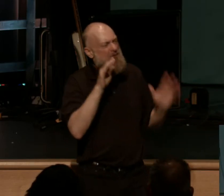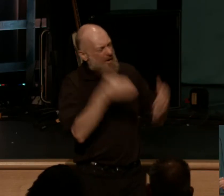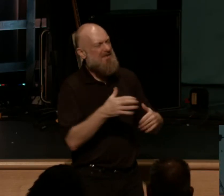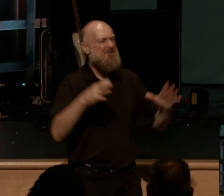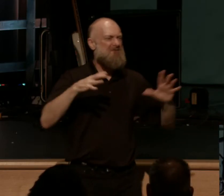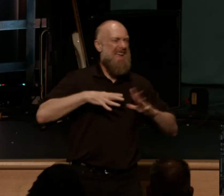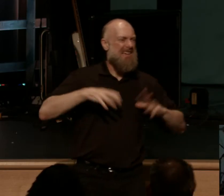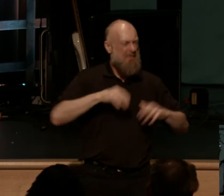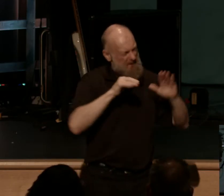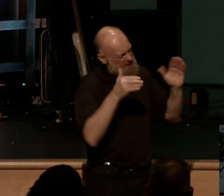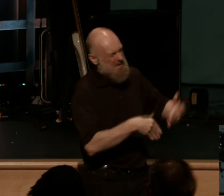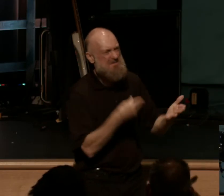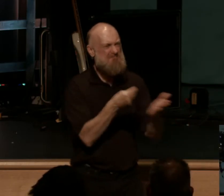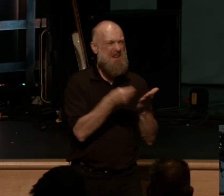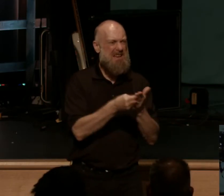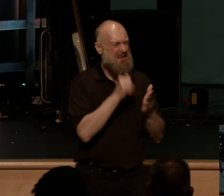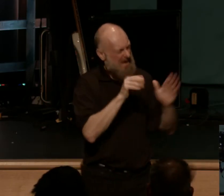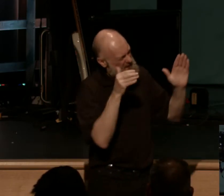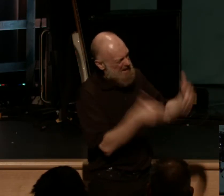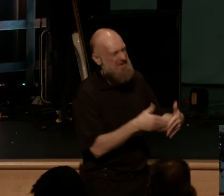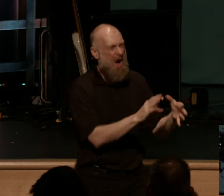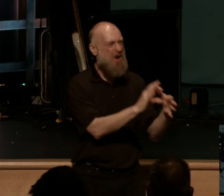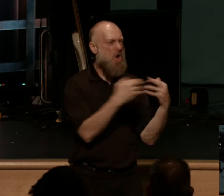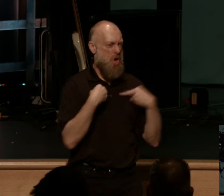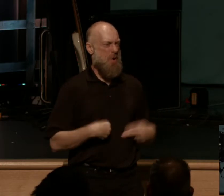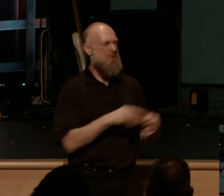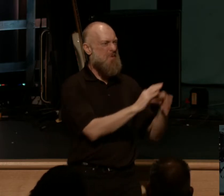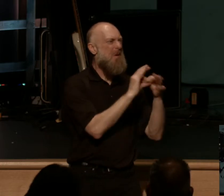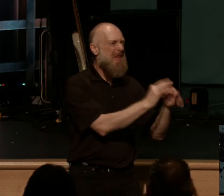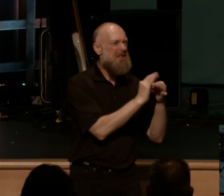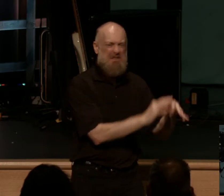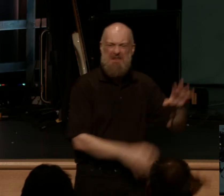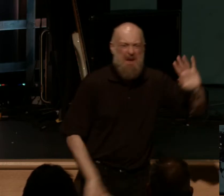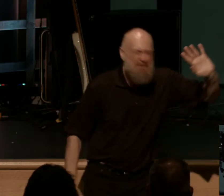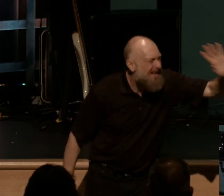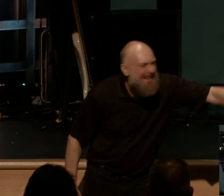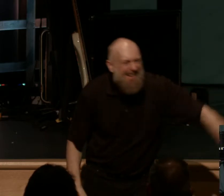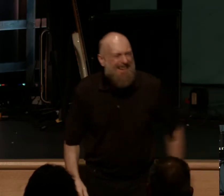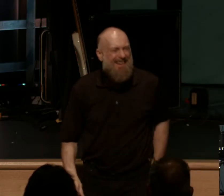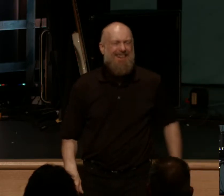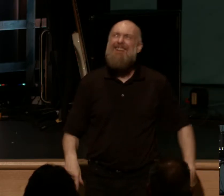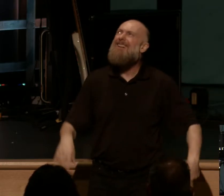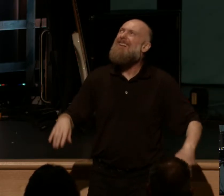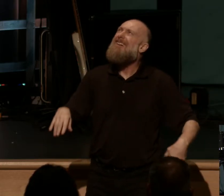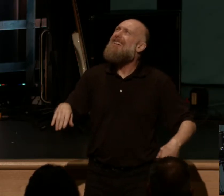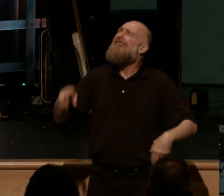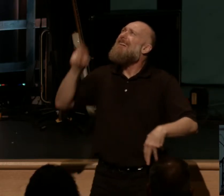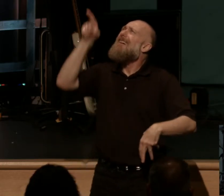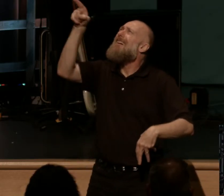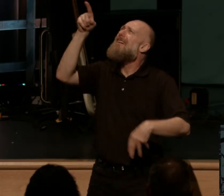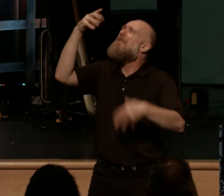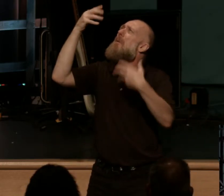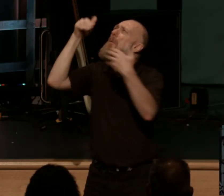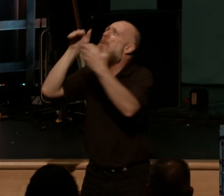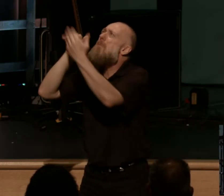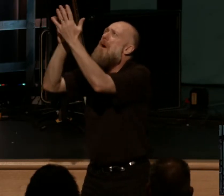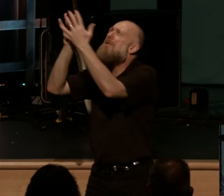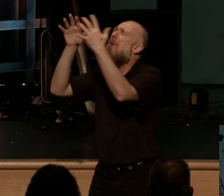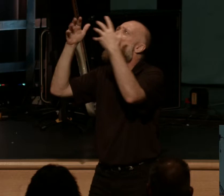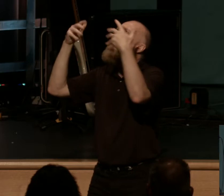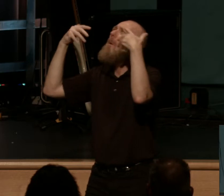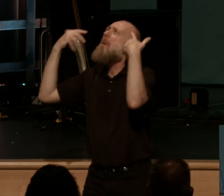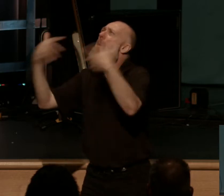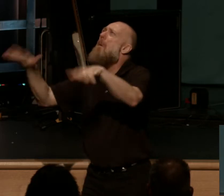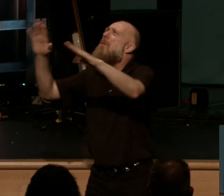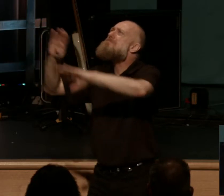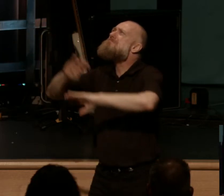There's no amount of money. There's no human relationship that can produce the reality of the glory and the presence and the sufficiency